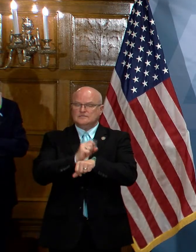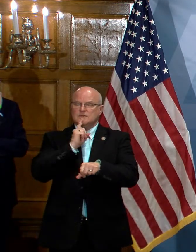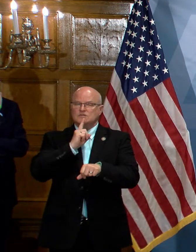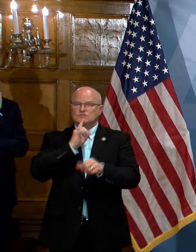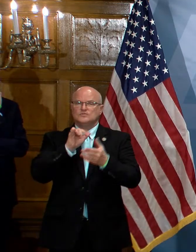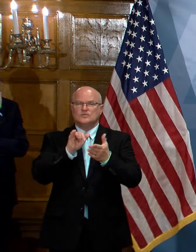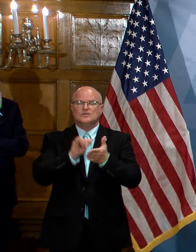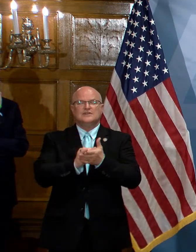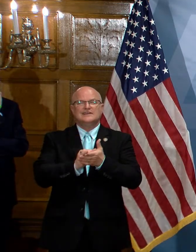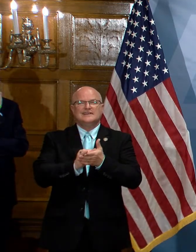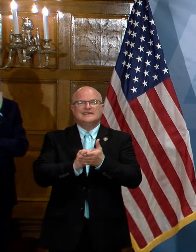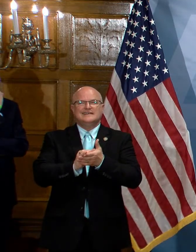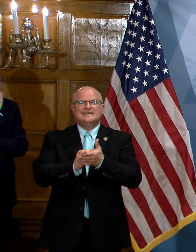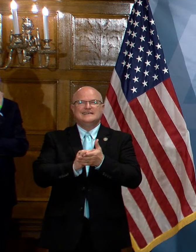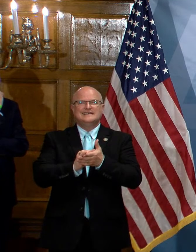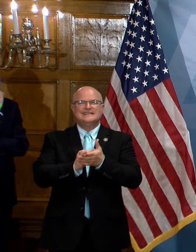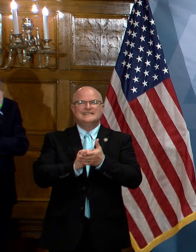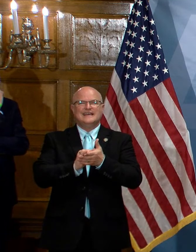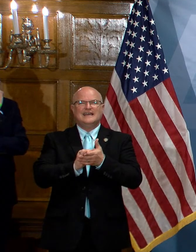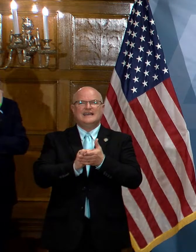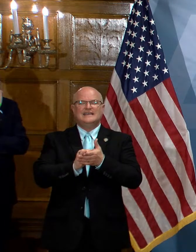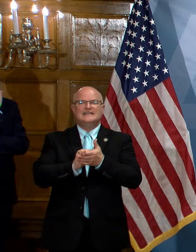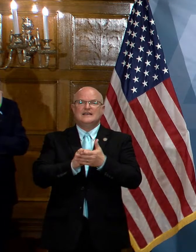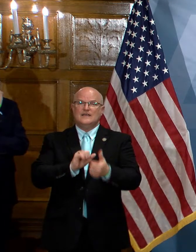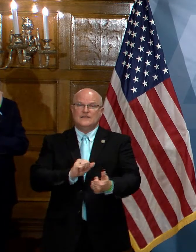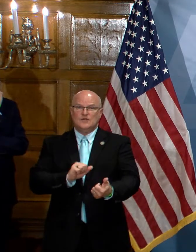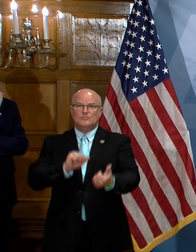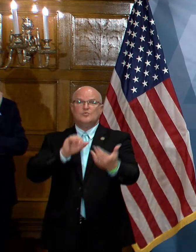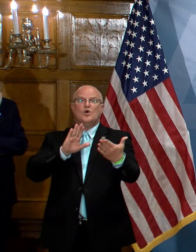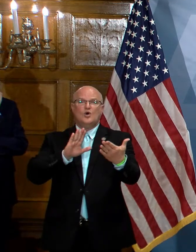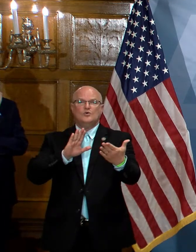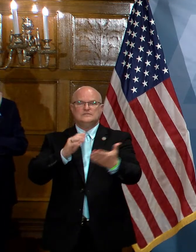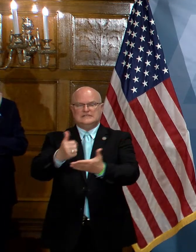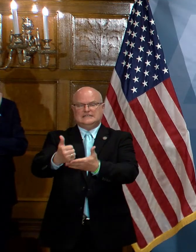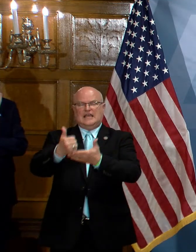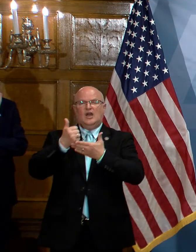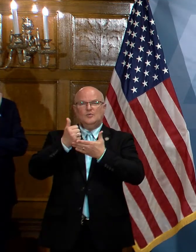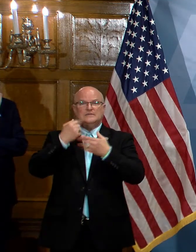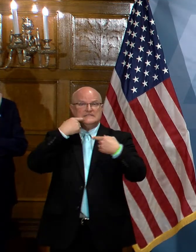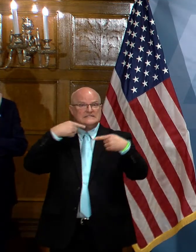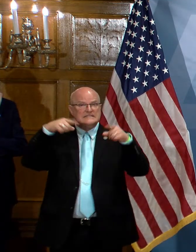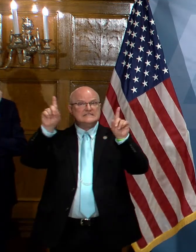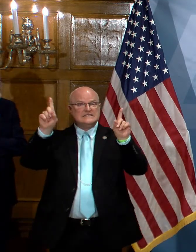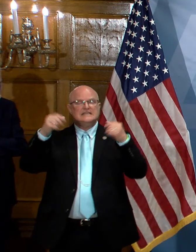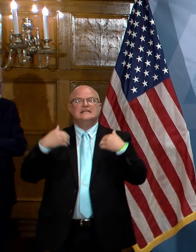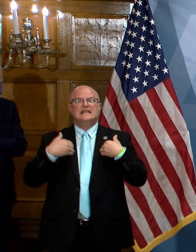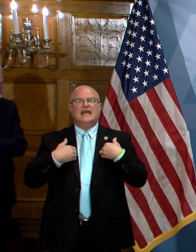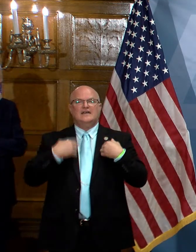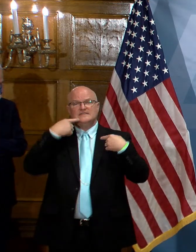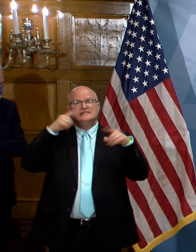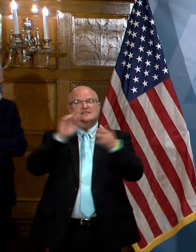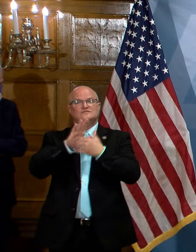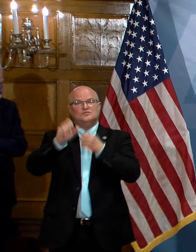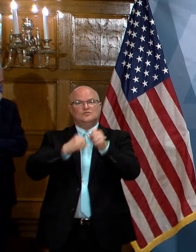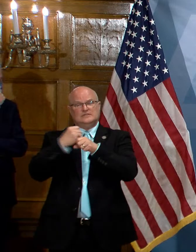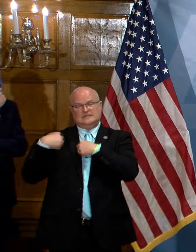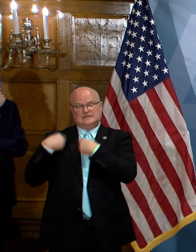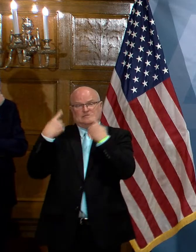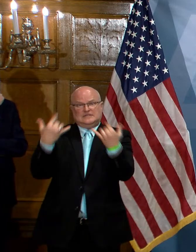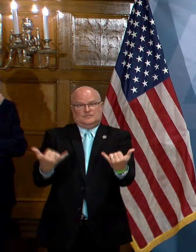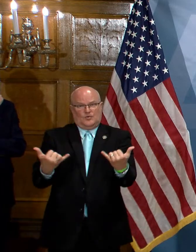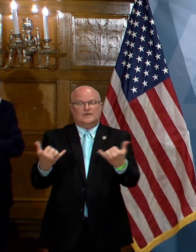to make sure that the layered approach is something that has helped us succeed in having a successful school year to this